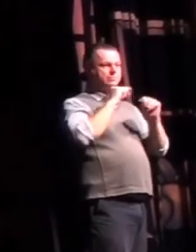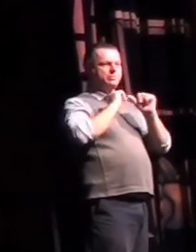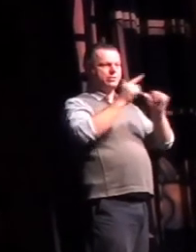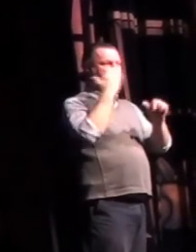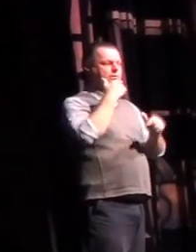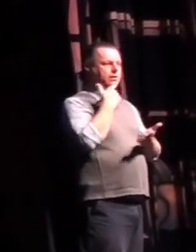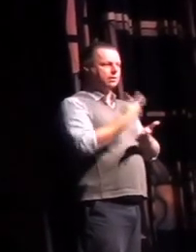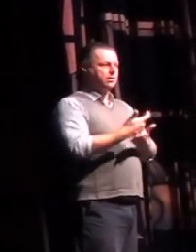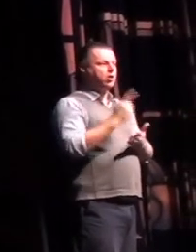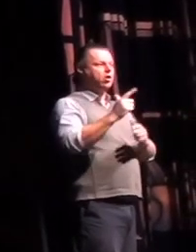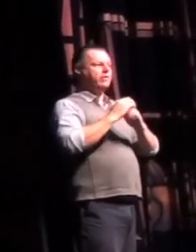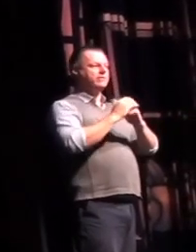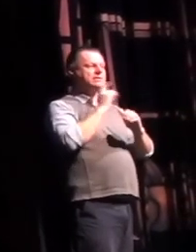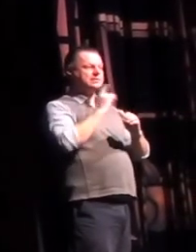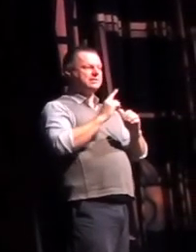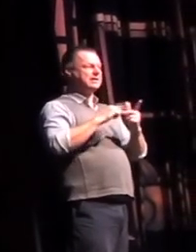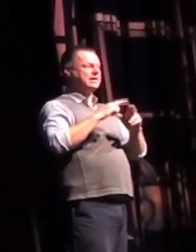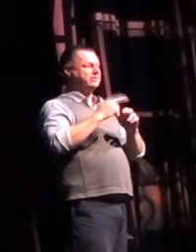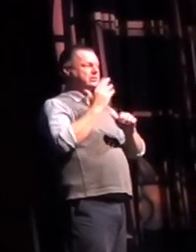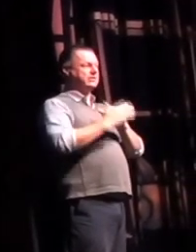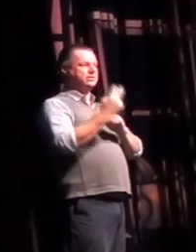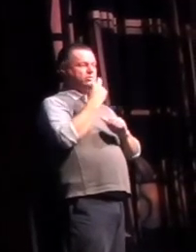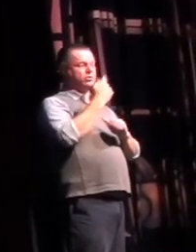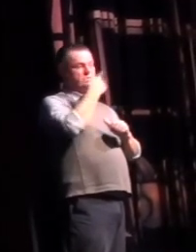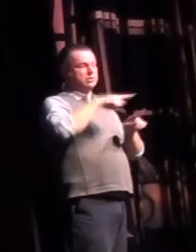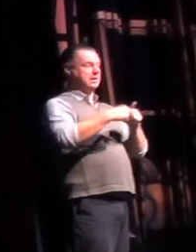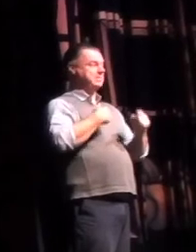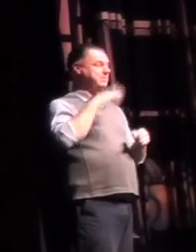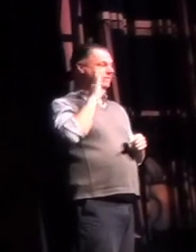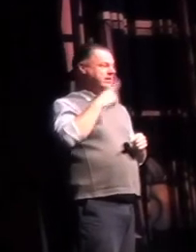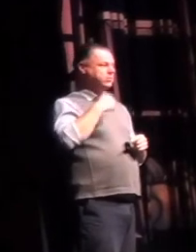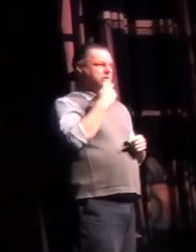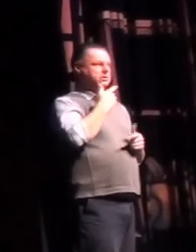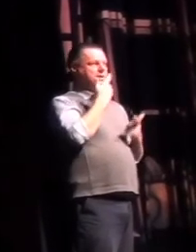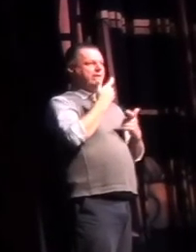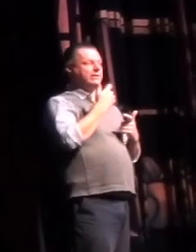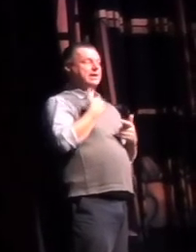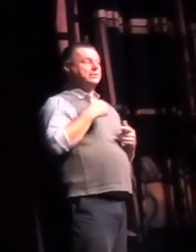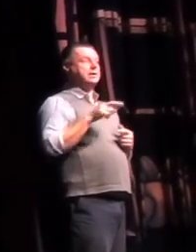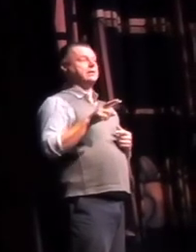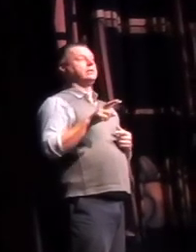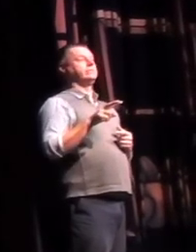But her friend said, well, she hasn't seen anyone like you before, so of course she's laughing.